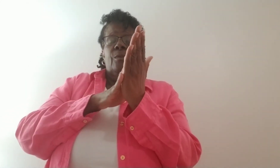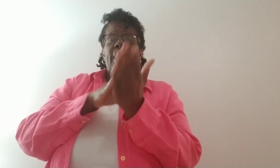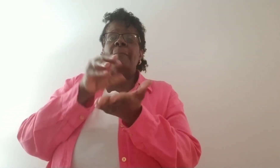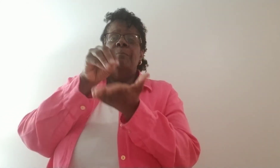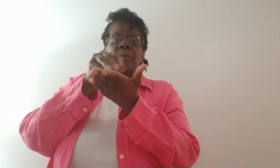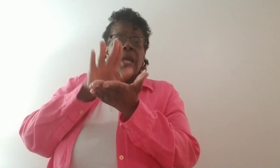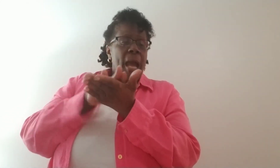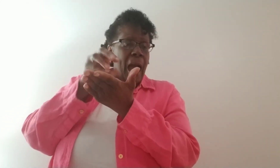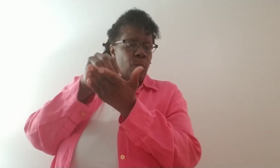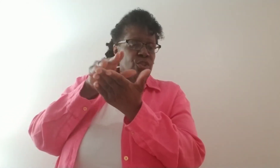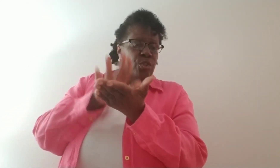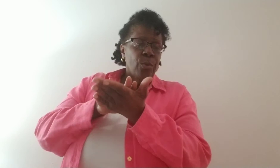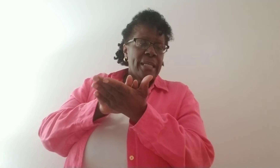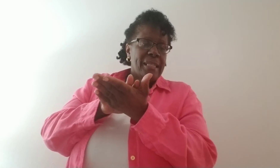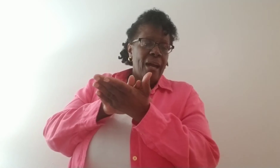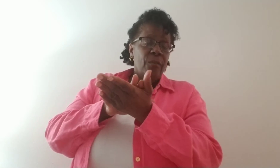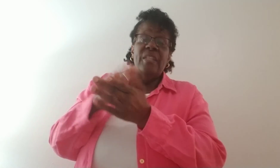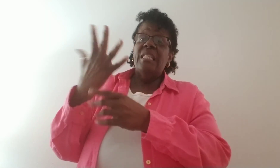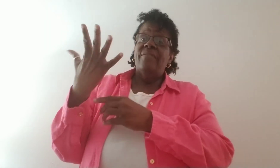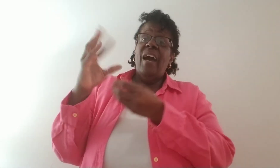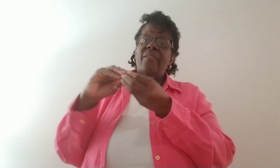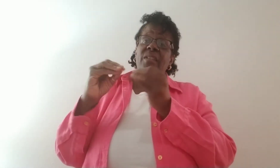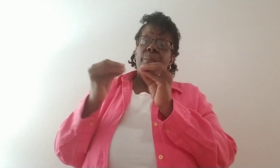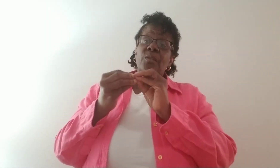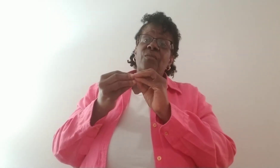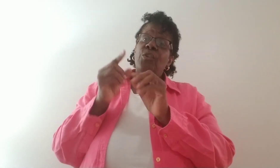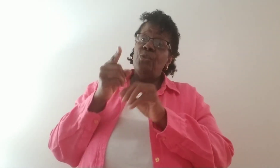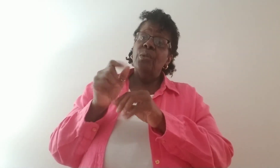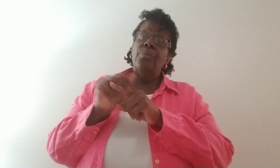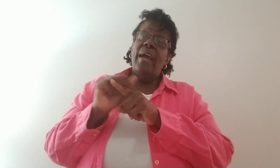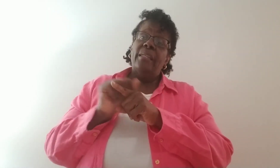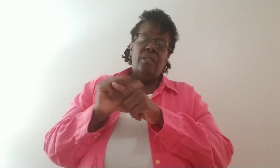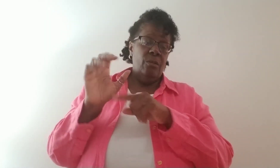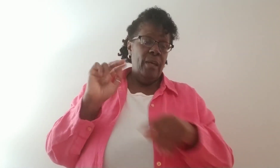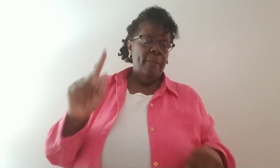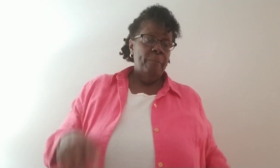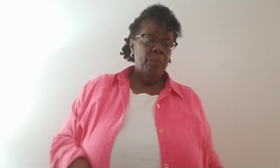Okay, I want you to write down these five numbers for you to practice. Okay,